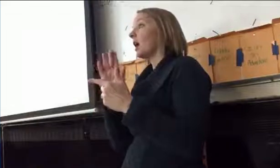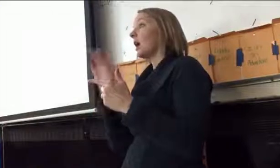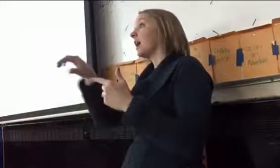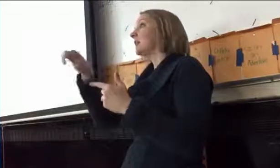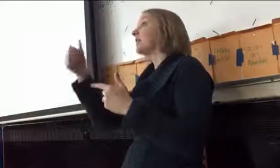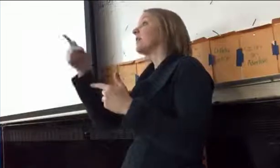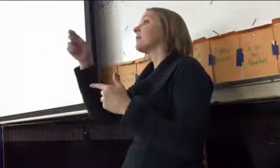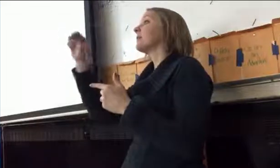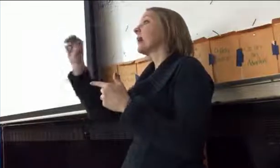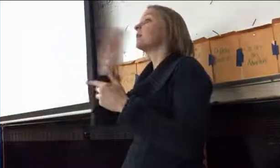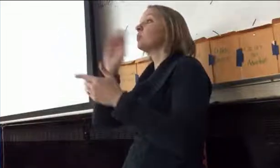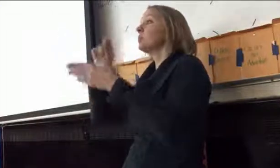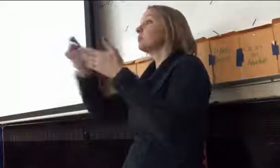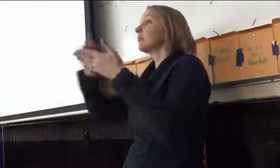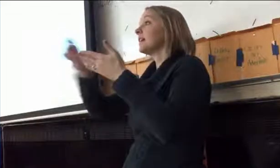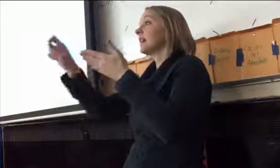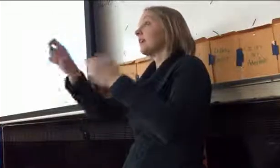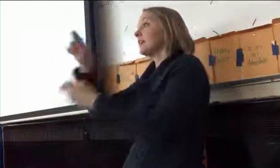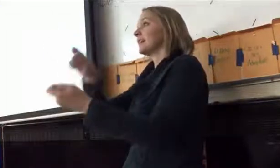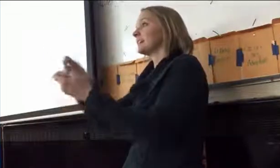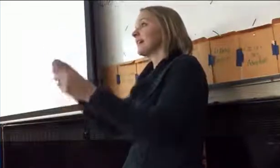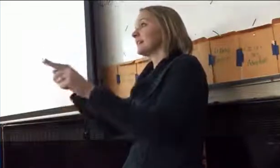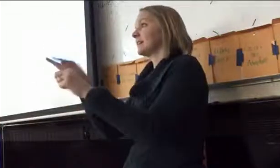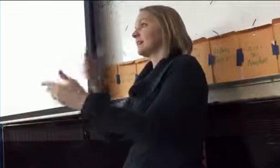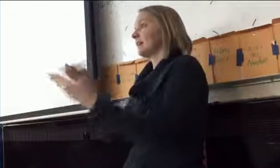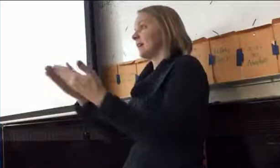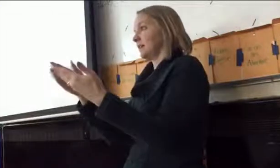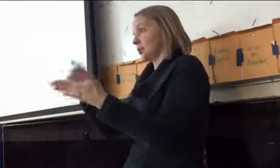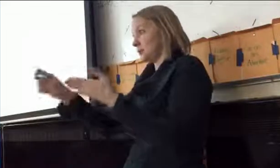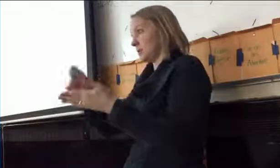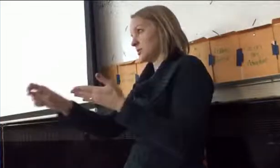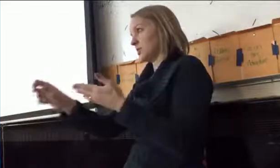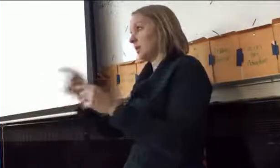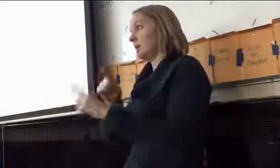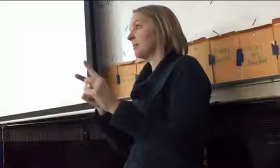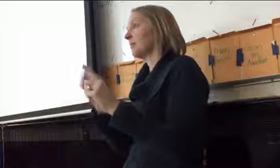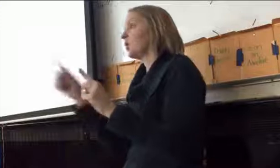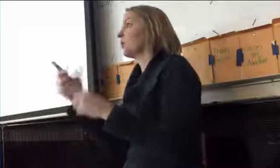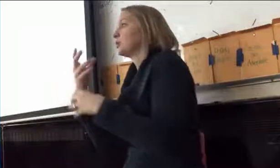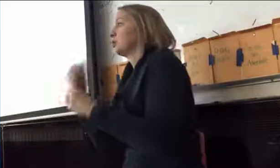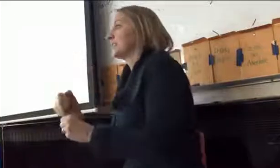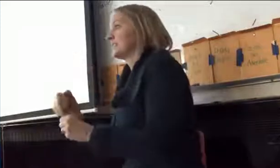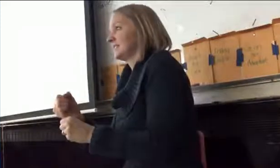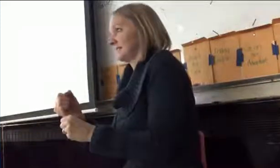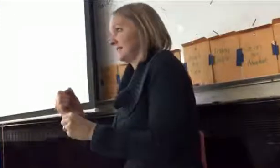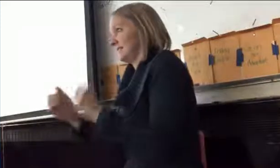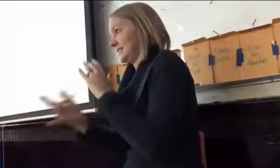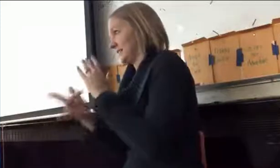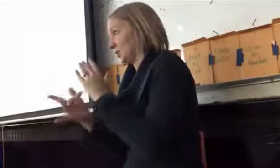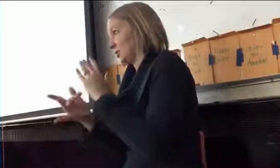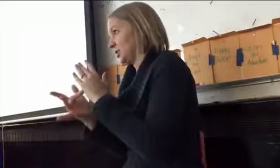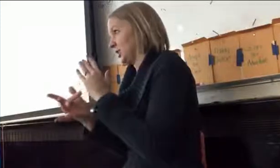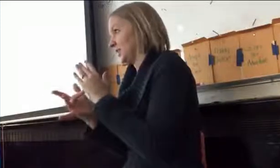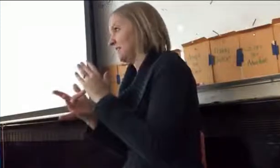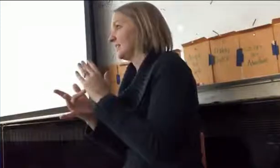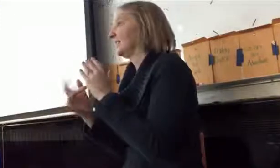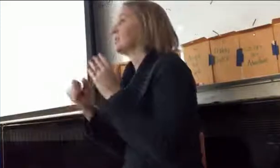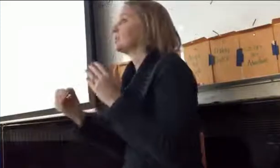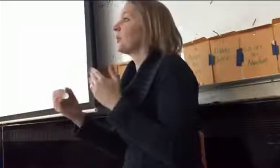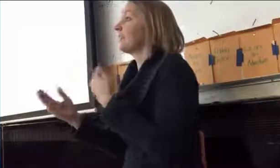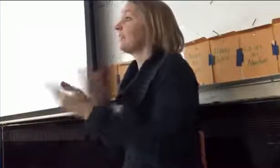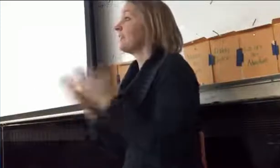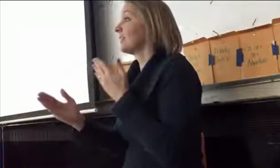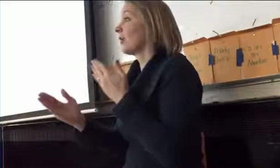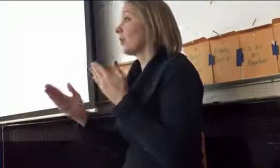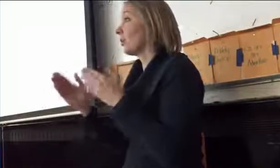another pen would write down on a notepad exactly what you had just written. But nobody trusted the technology, and so even though this